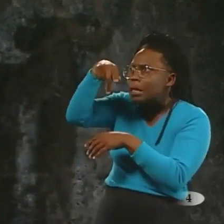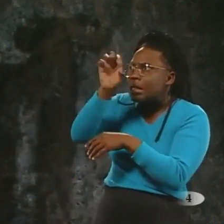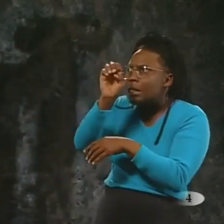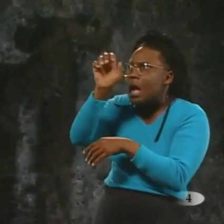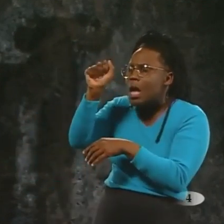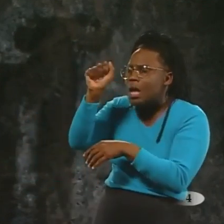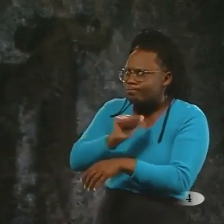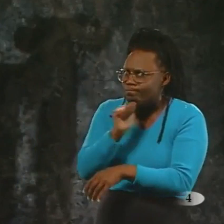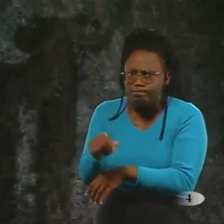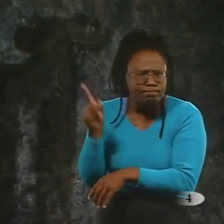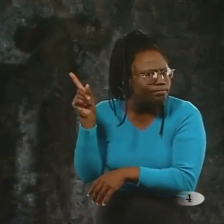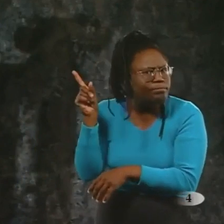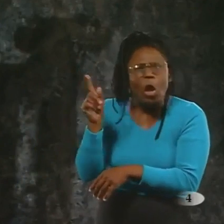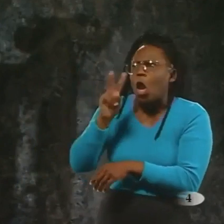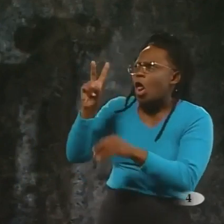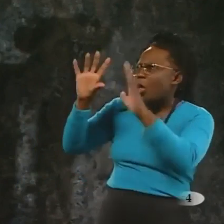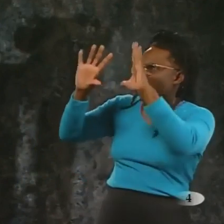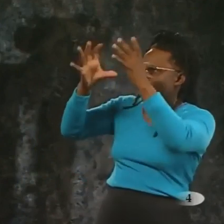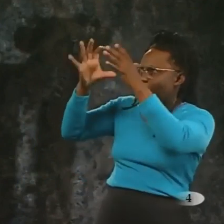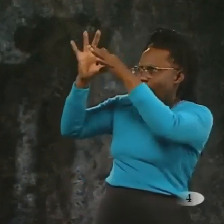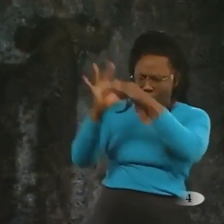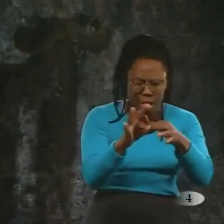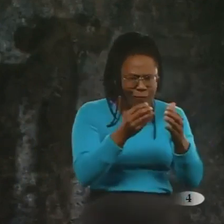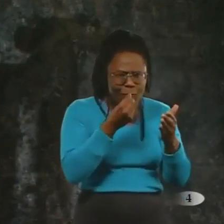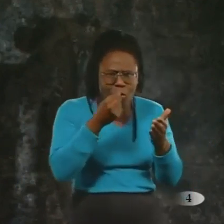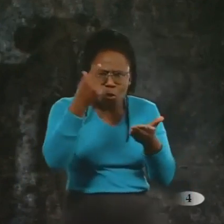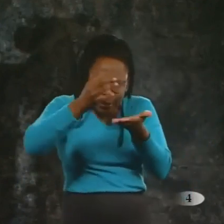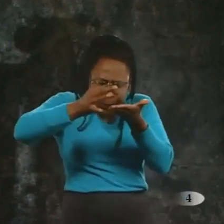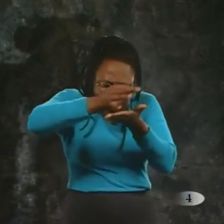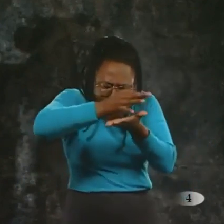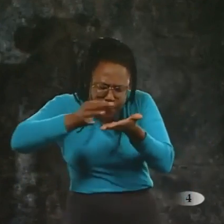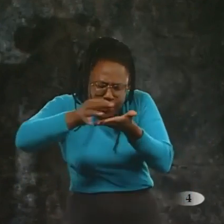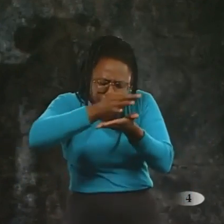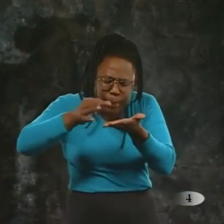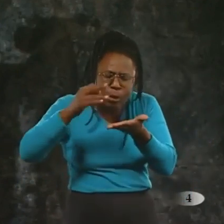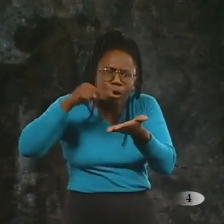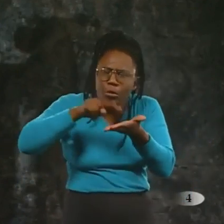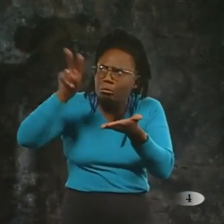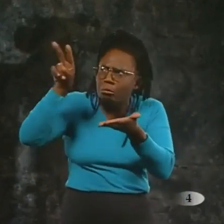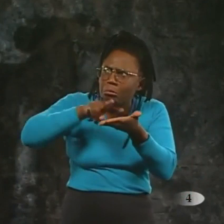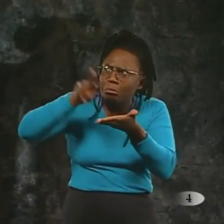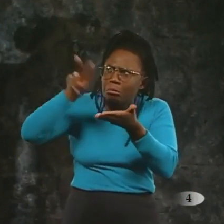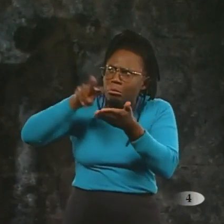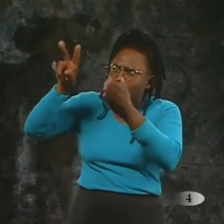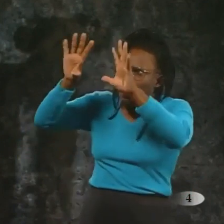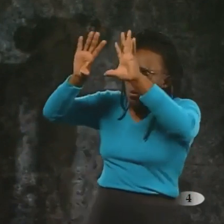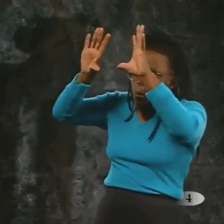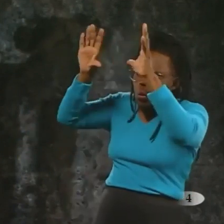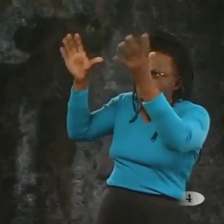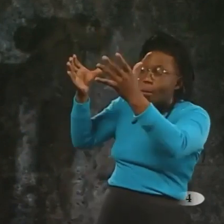When the child sees the fingerspelled word peas, they don't see the individual P-E-A. They're connecting the shape of that